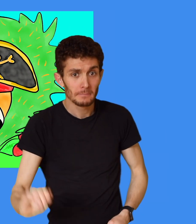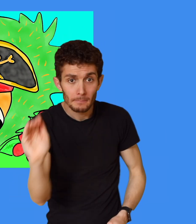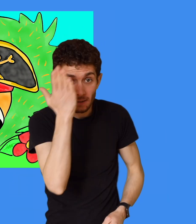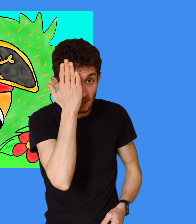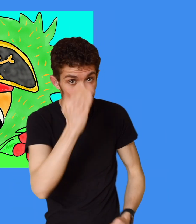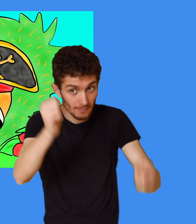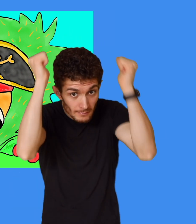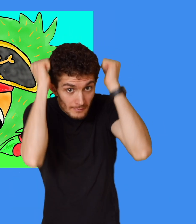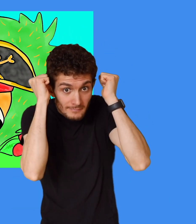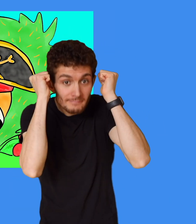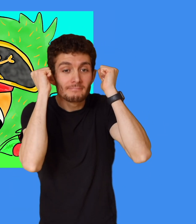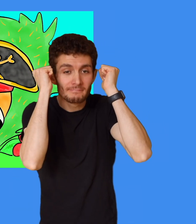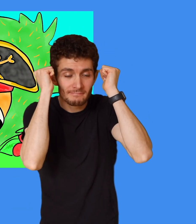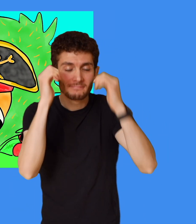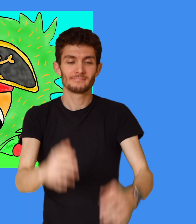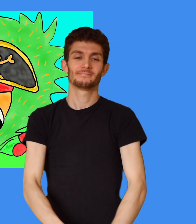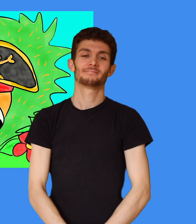Hattie.